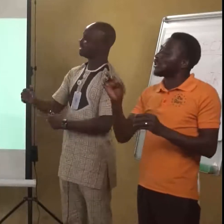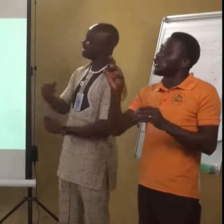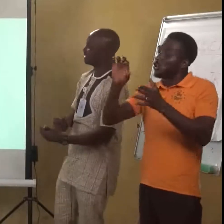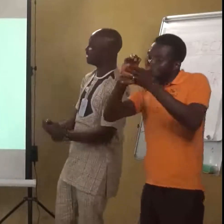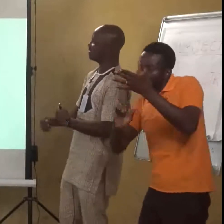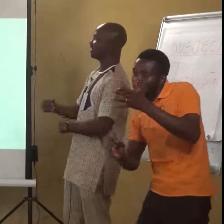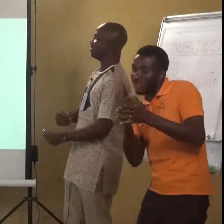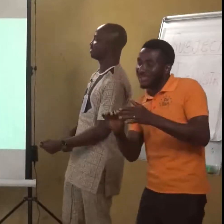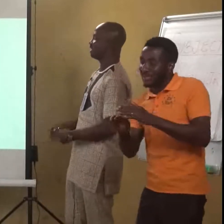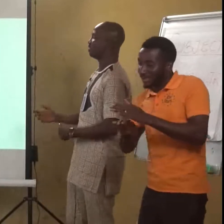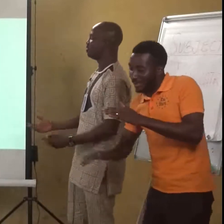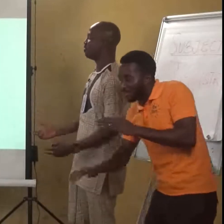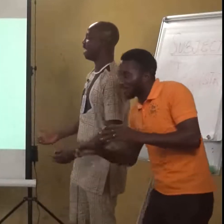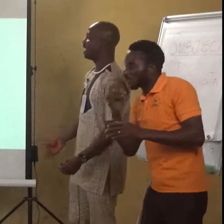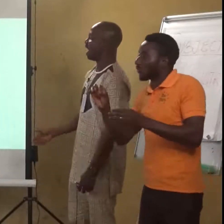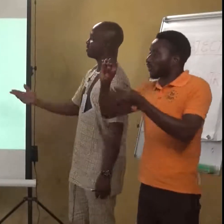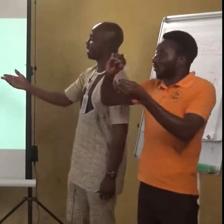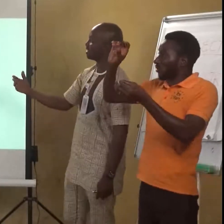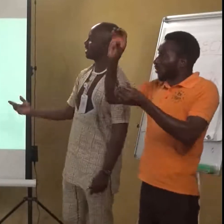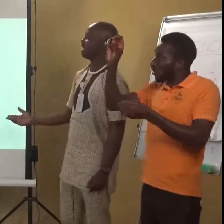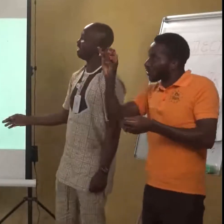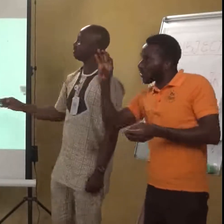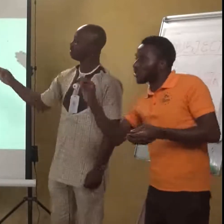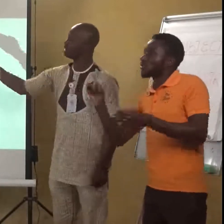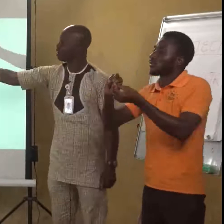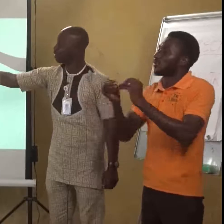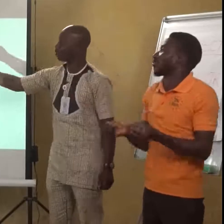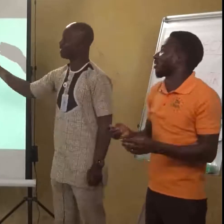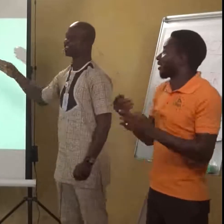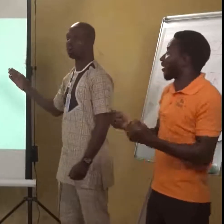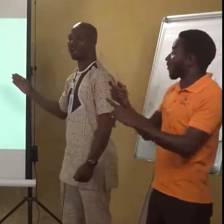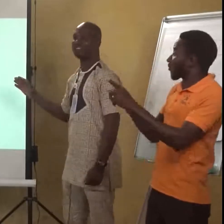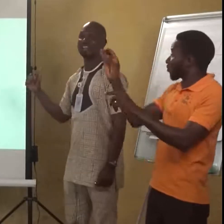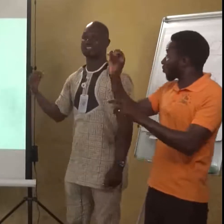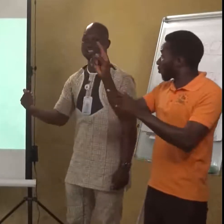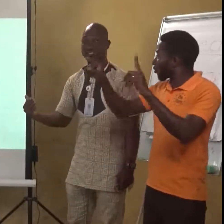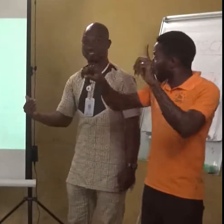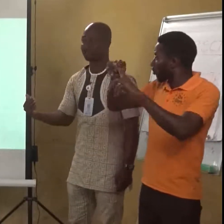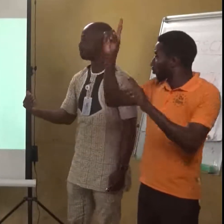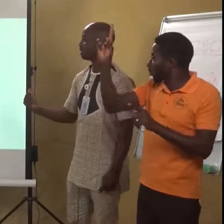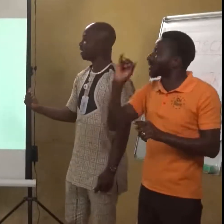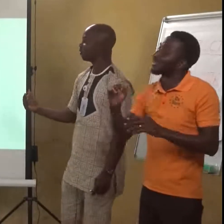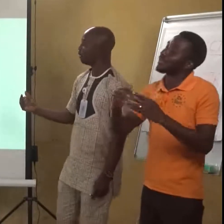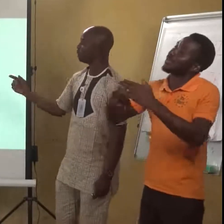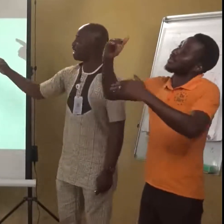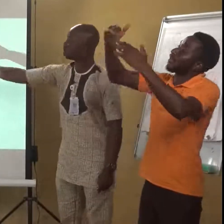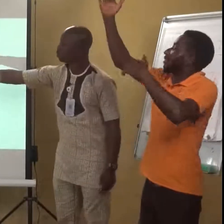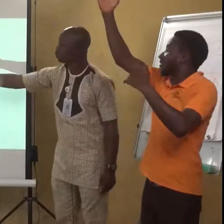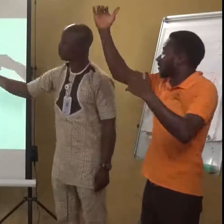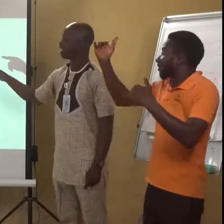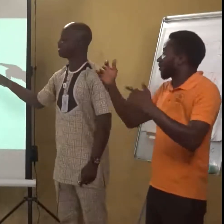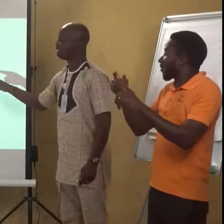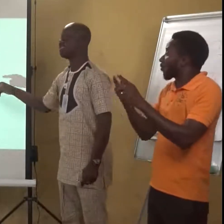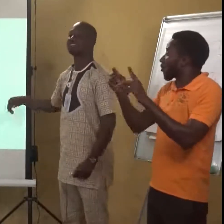is the decrease in oxidation number. As you can see clearly, from 0 to +1 is an increase. From +2